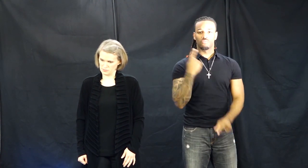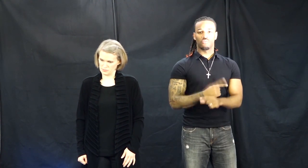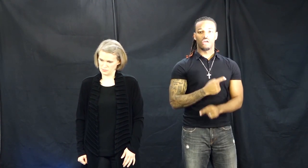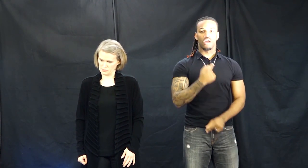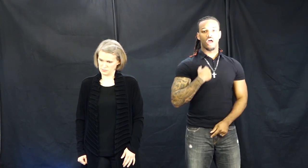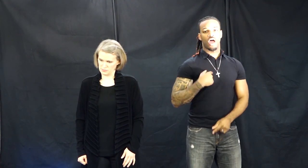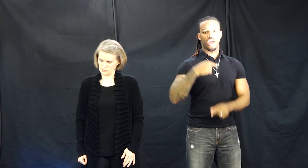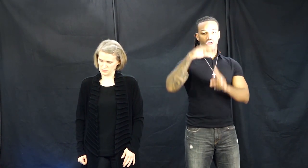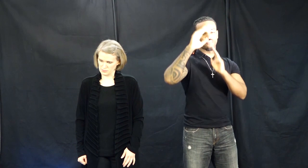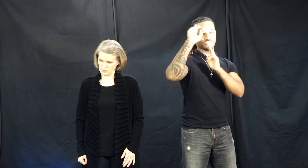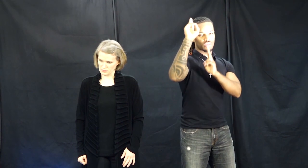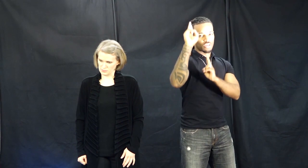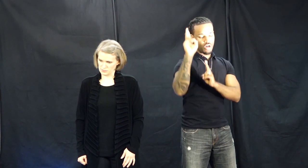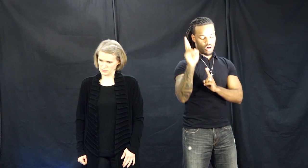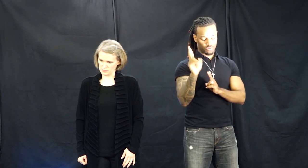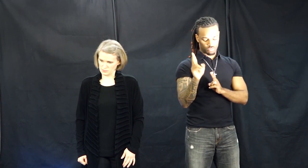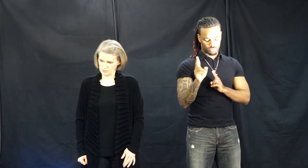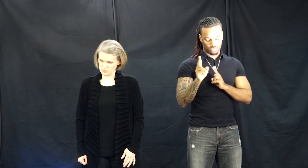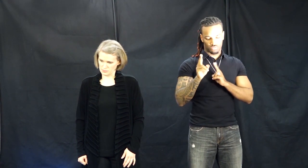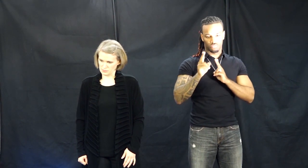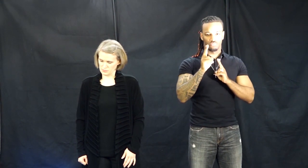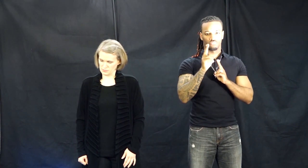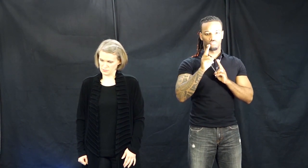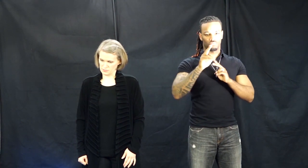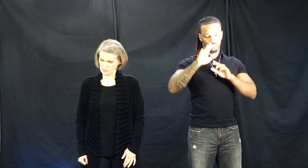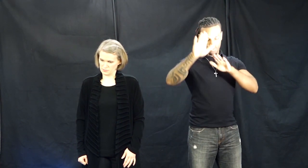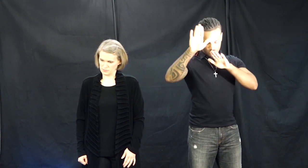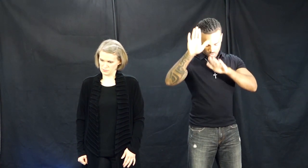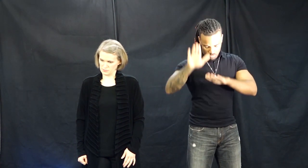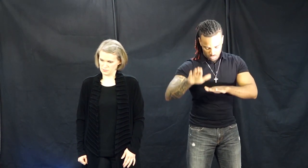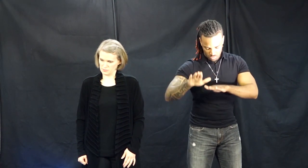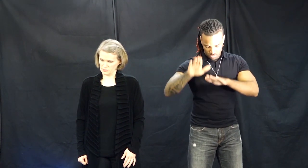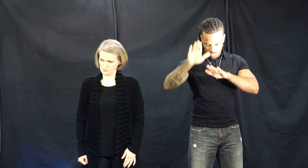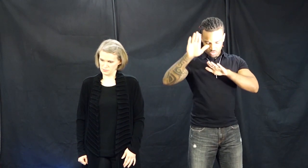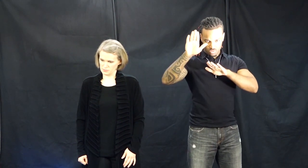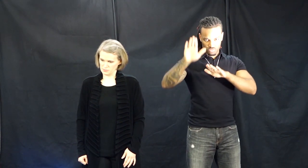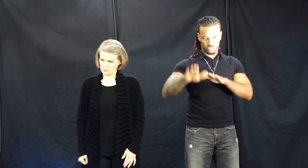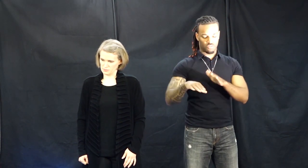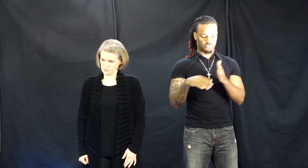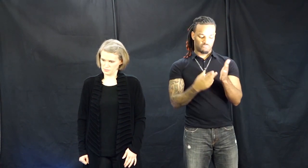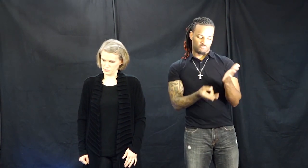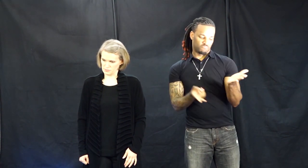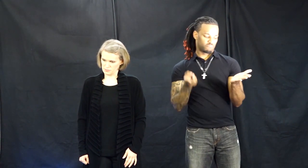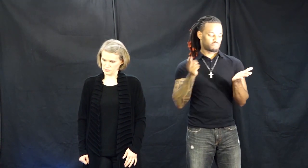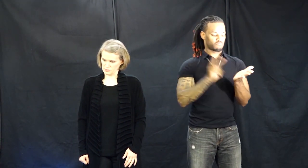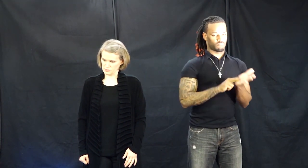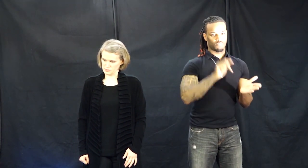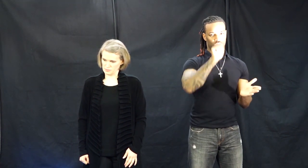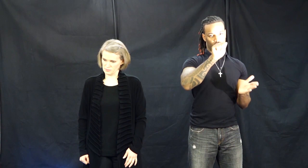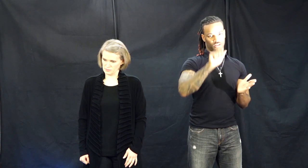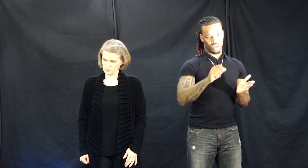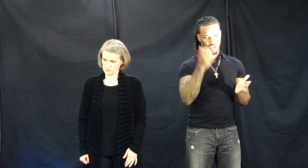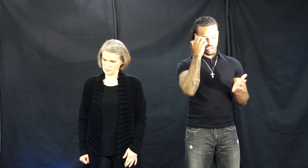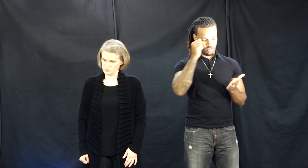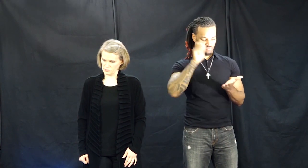right. I have the honor to be your obedient servant, Ada Hill.